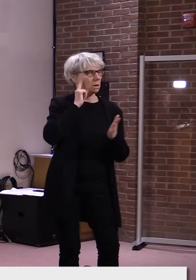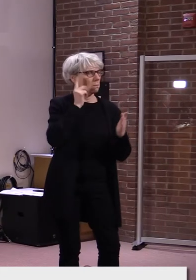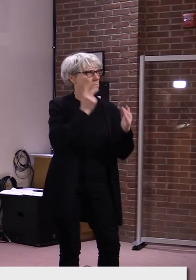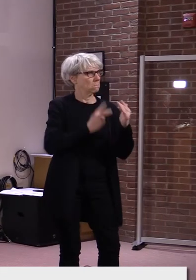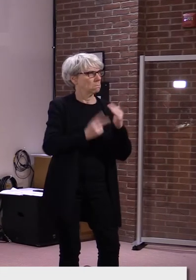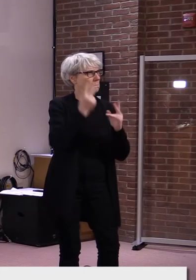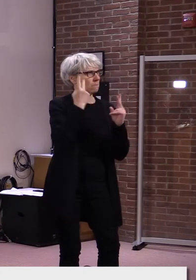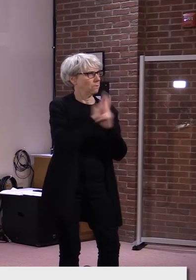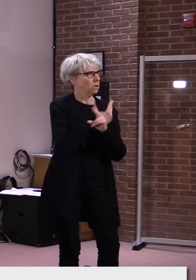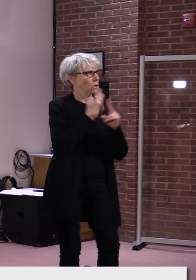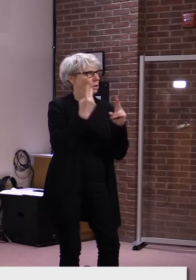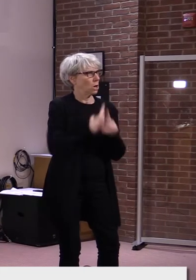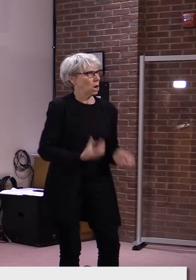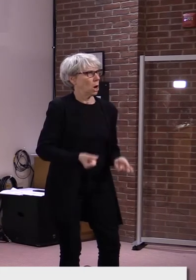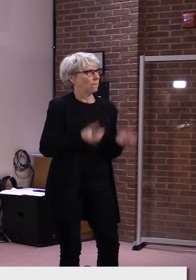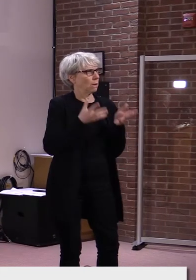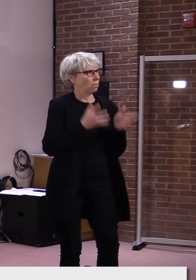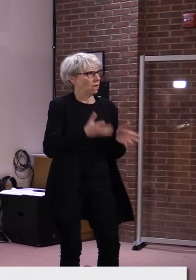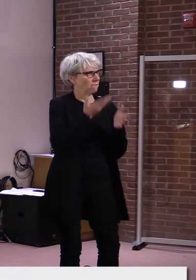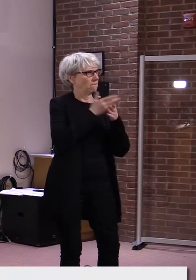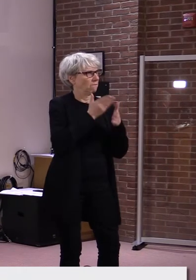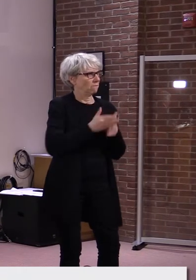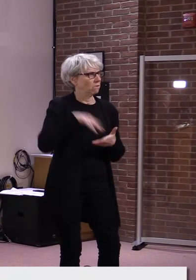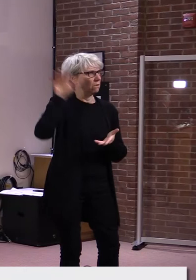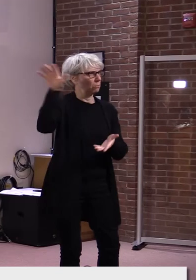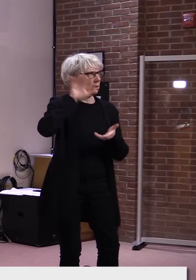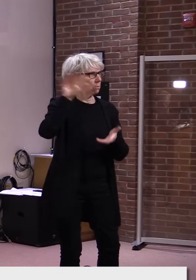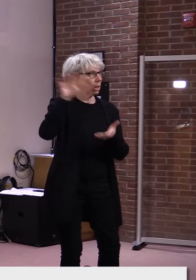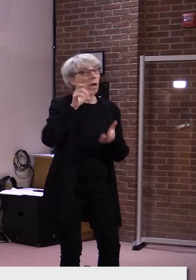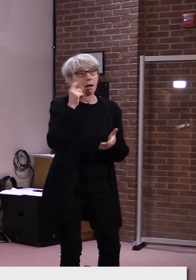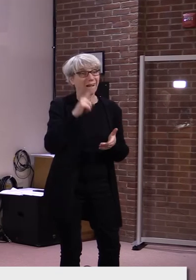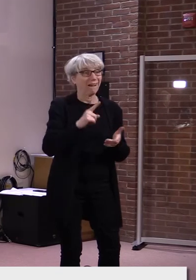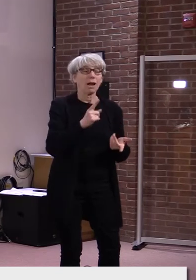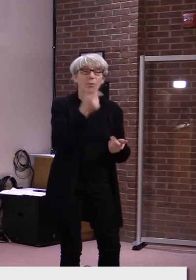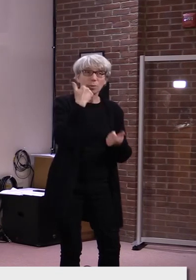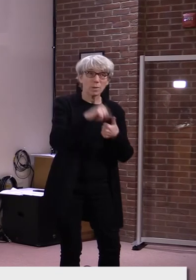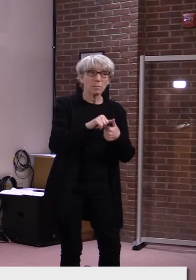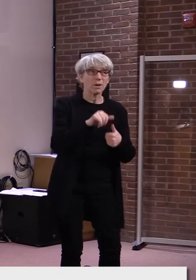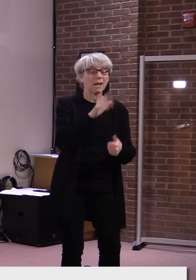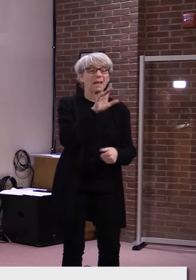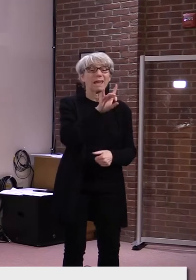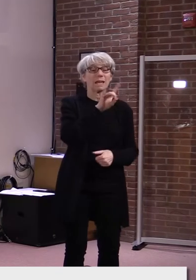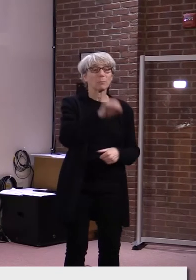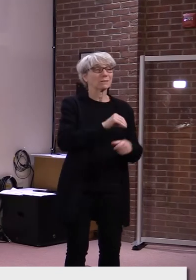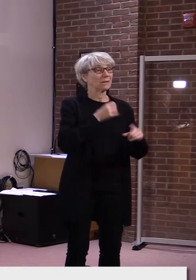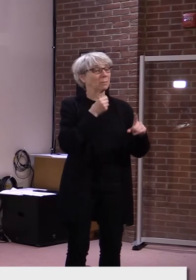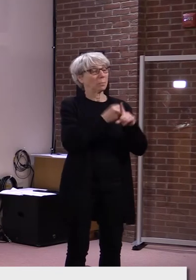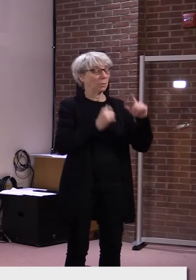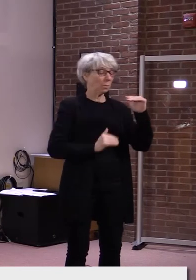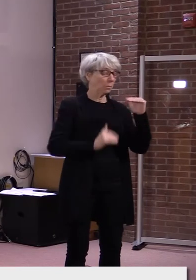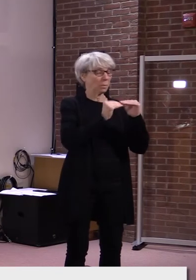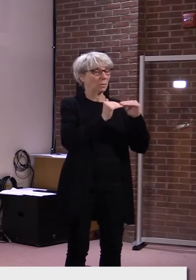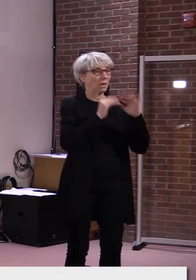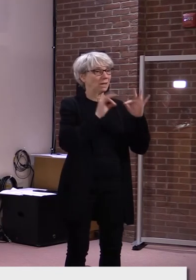the number of people way past the 80, if we can, the 80% vaccinated.